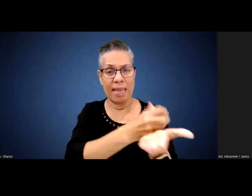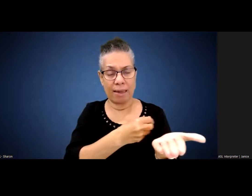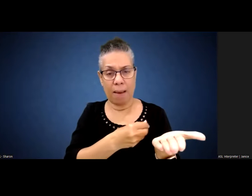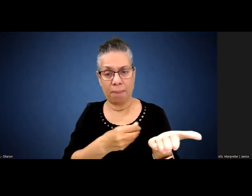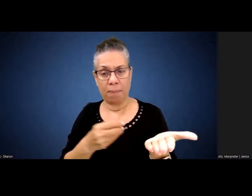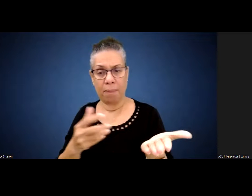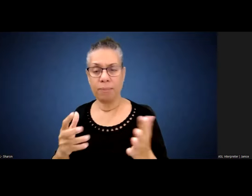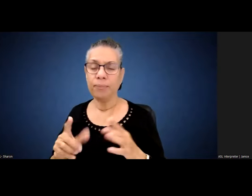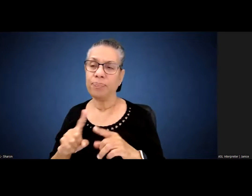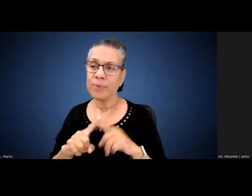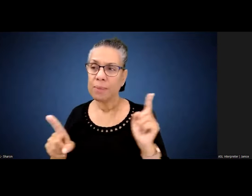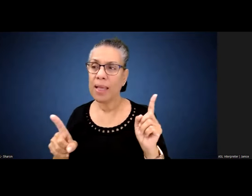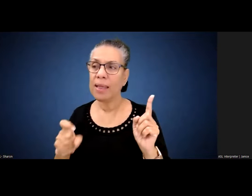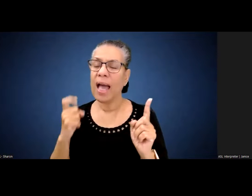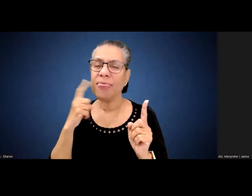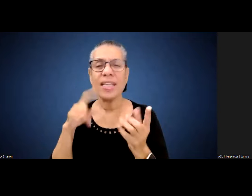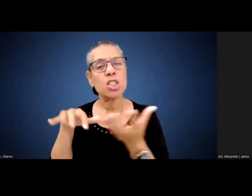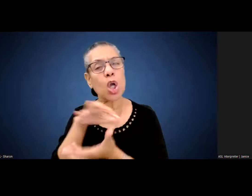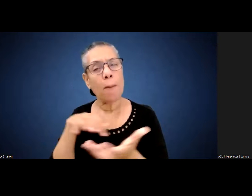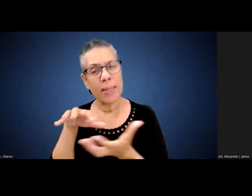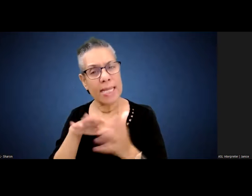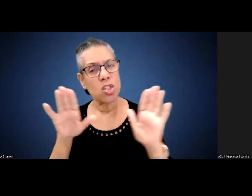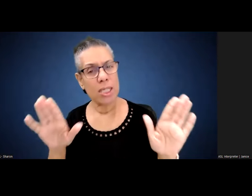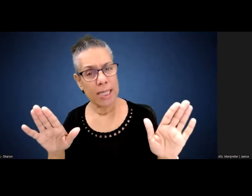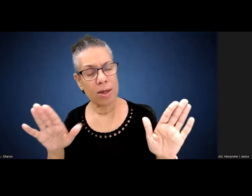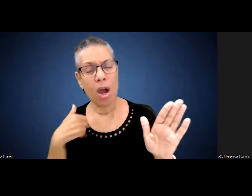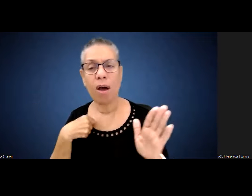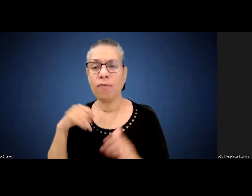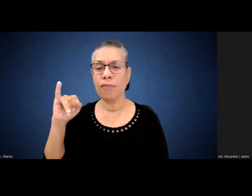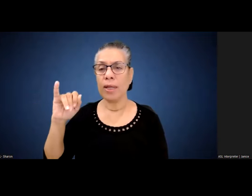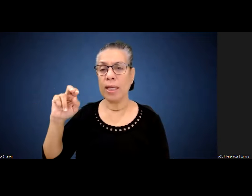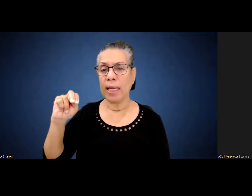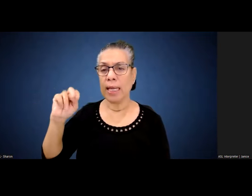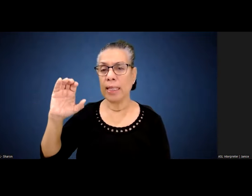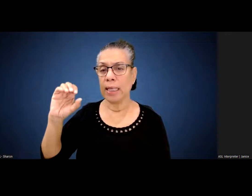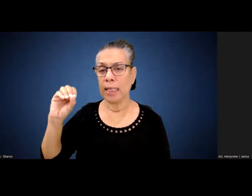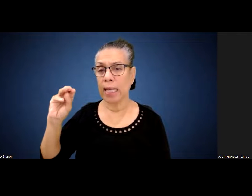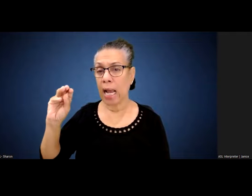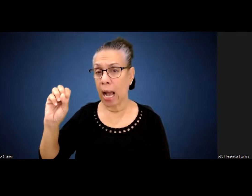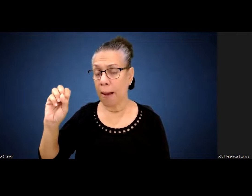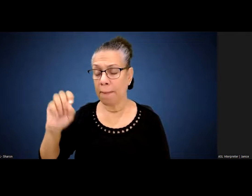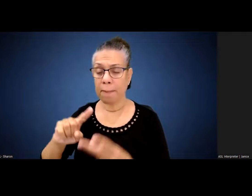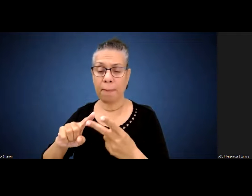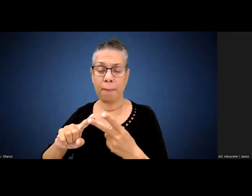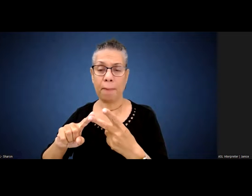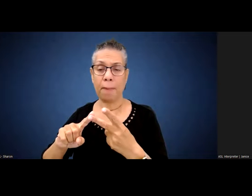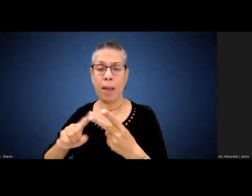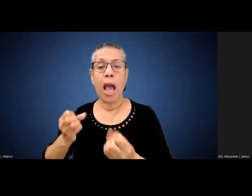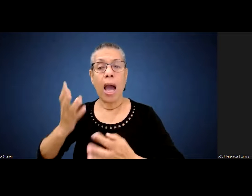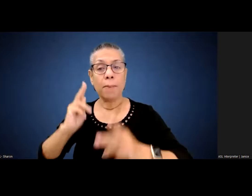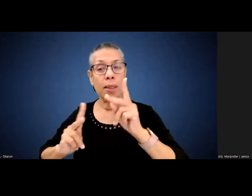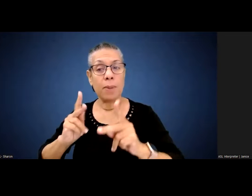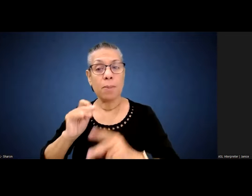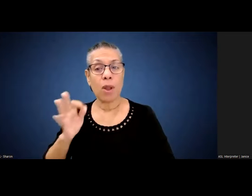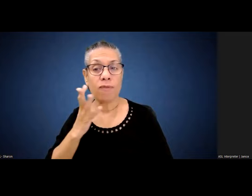But I think it's the combination of the income, the level, number of people of color,